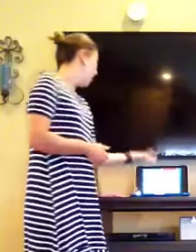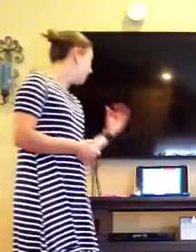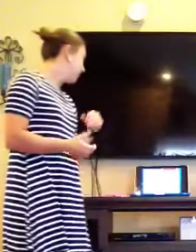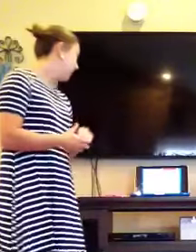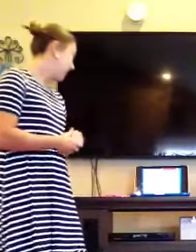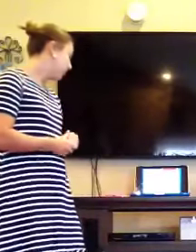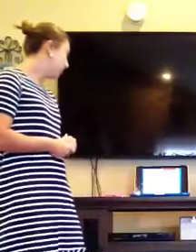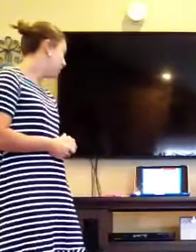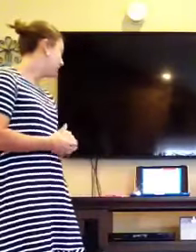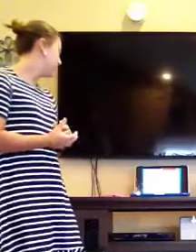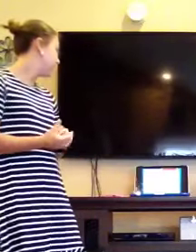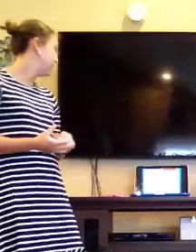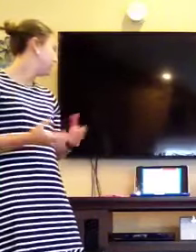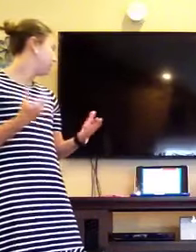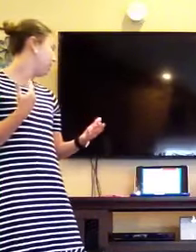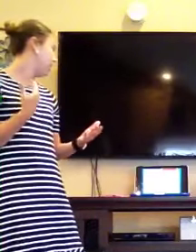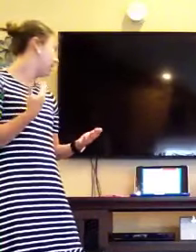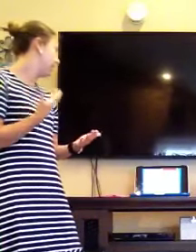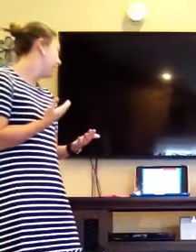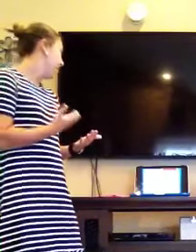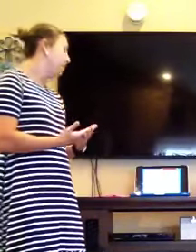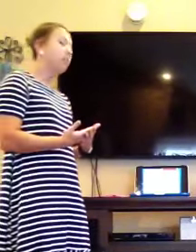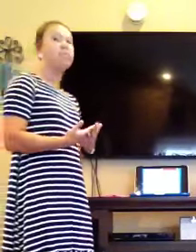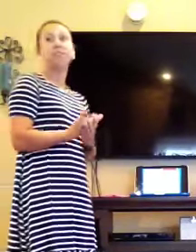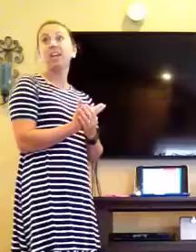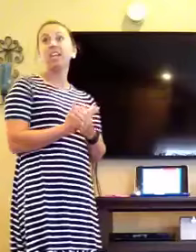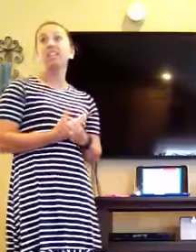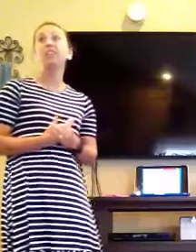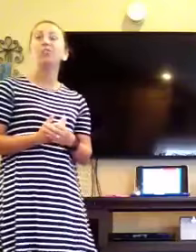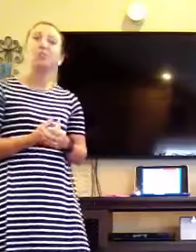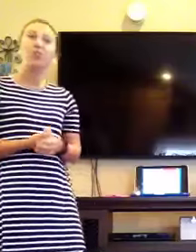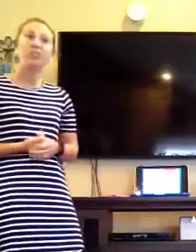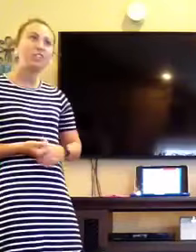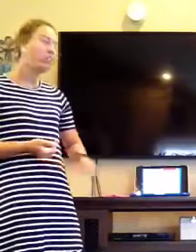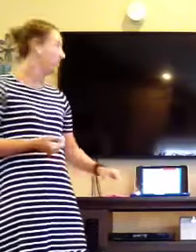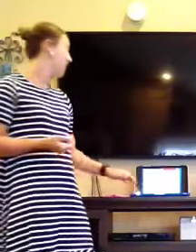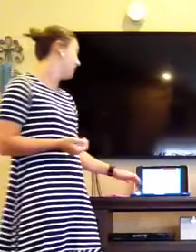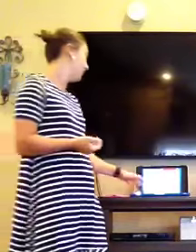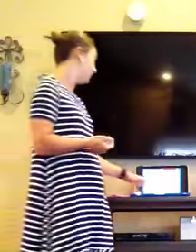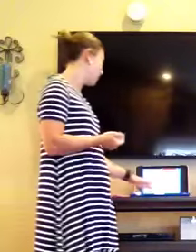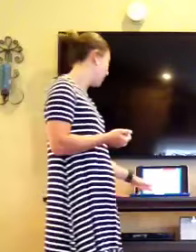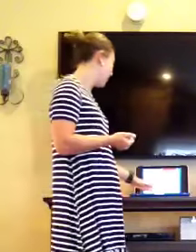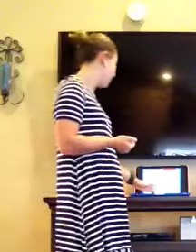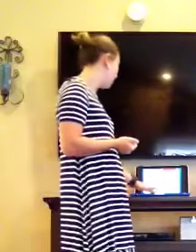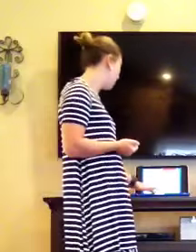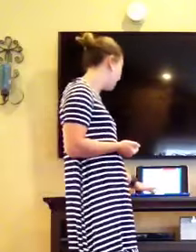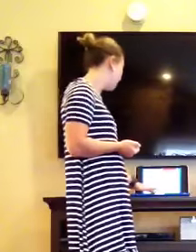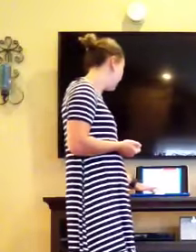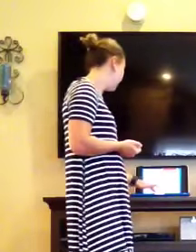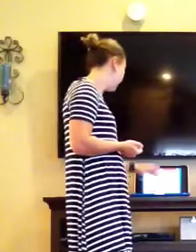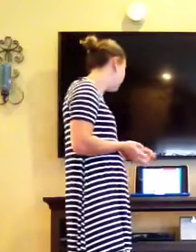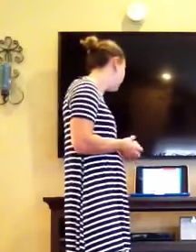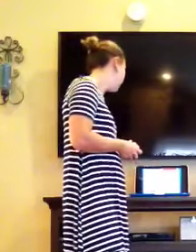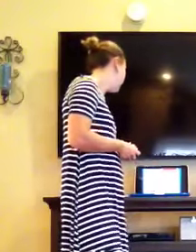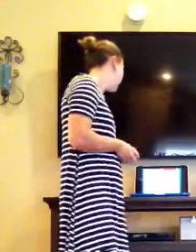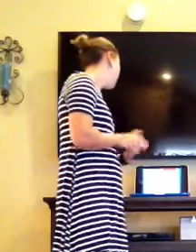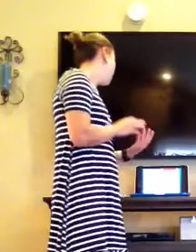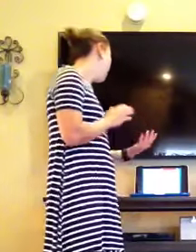Here's my table of contents. We've got lots of things in store for you today, so let's go ahead and look at our agenda. I'm